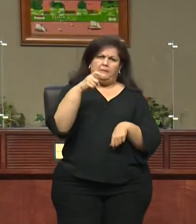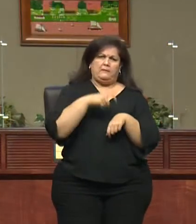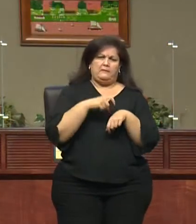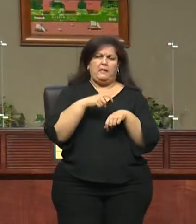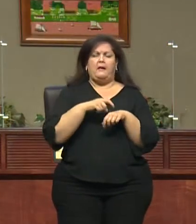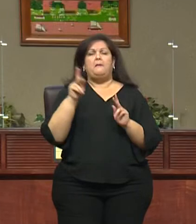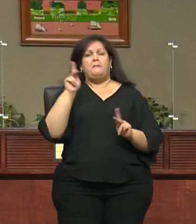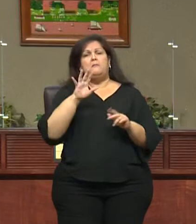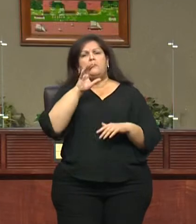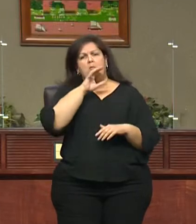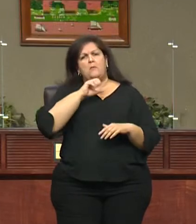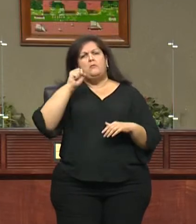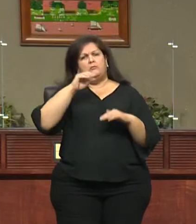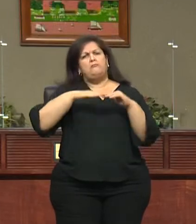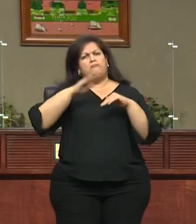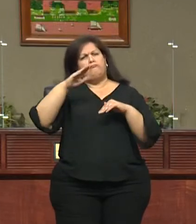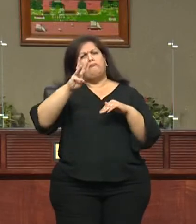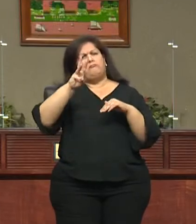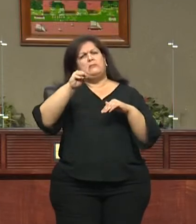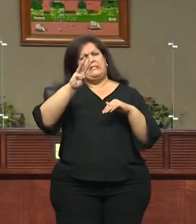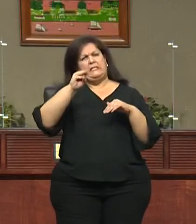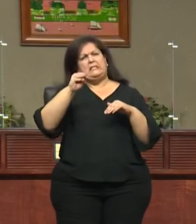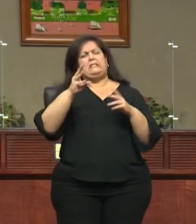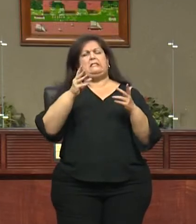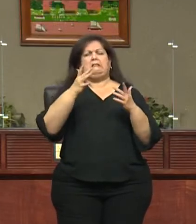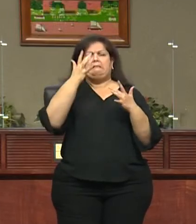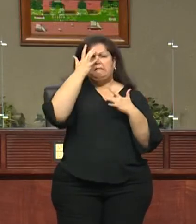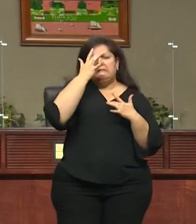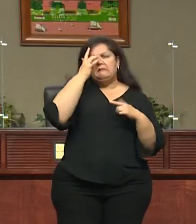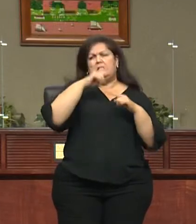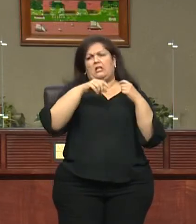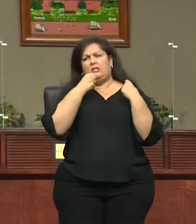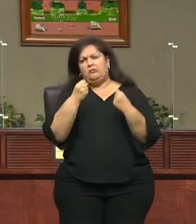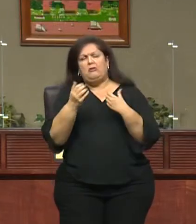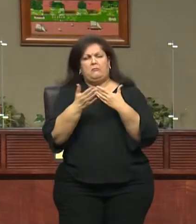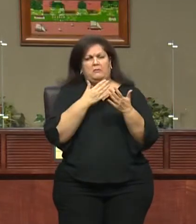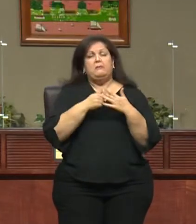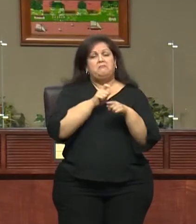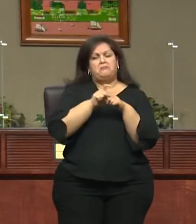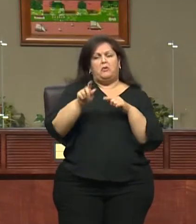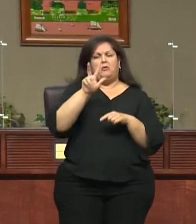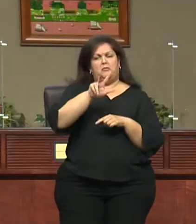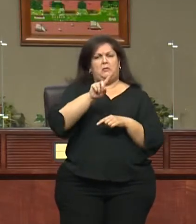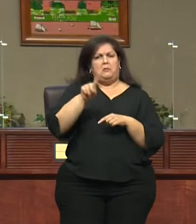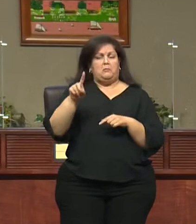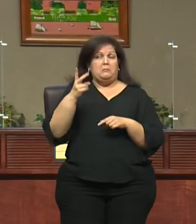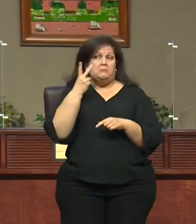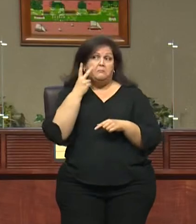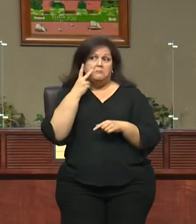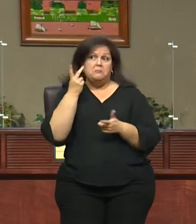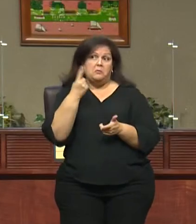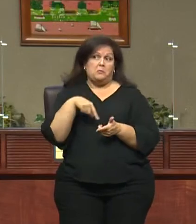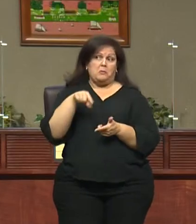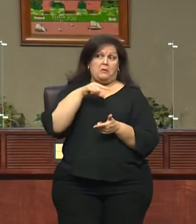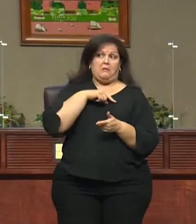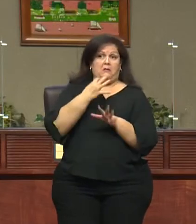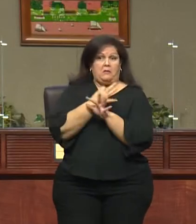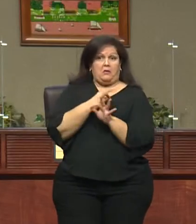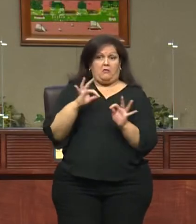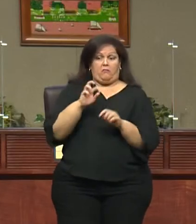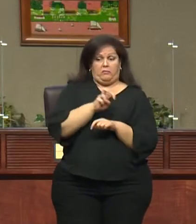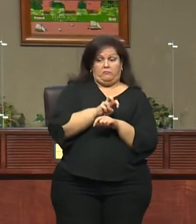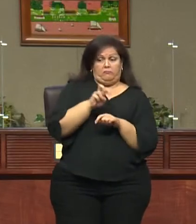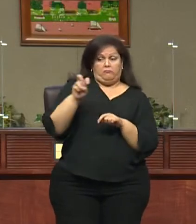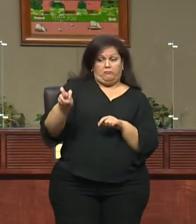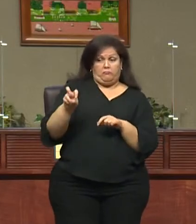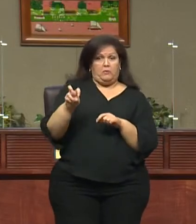ages 60 and older can call 311 to see if they qualify for a free ride to Barnett